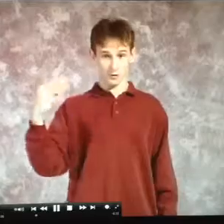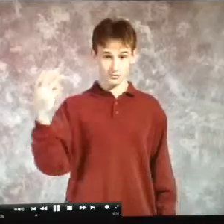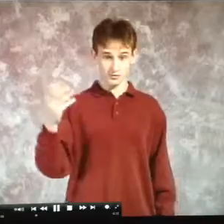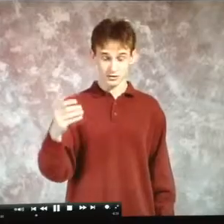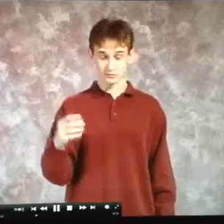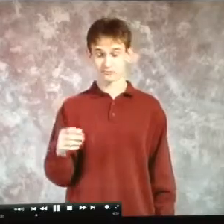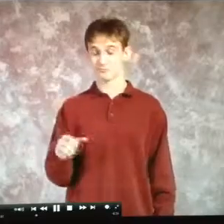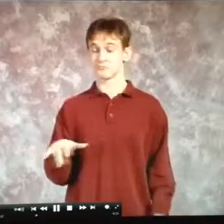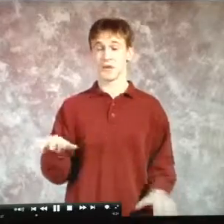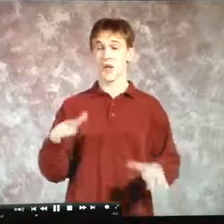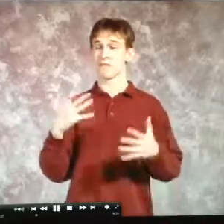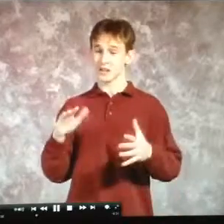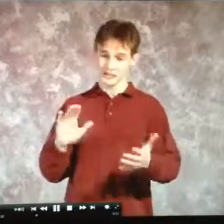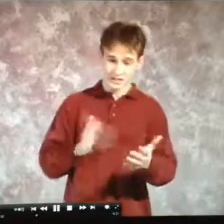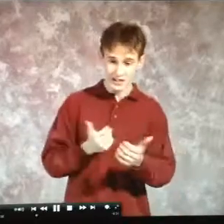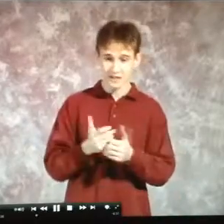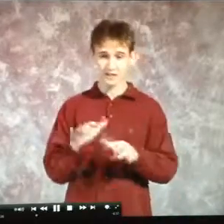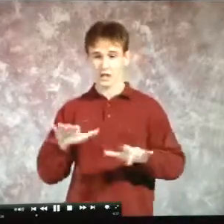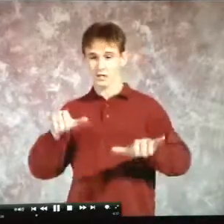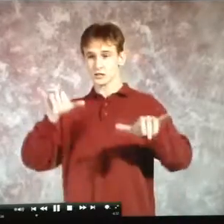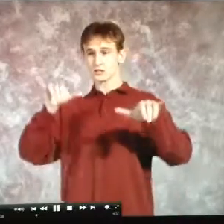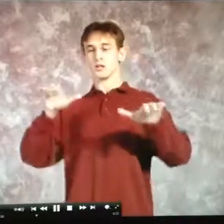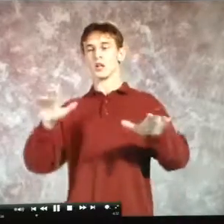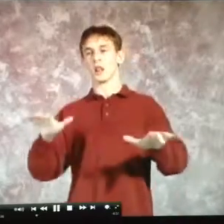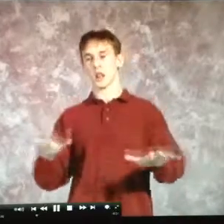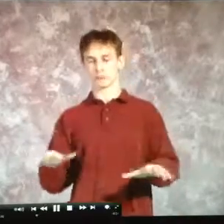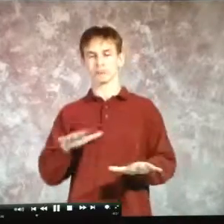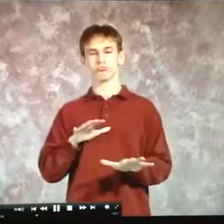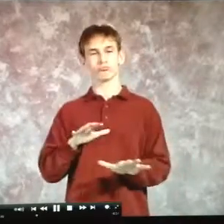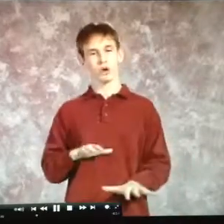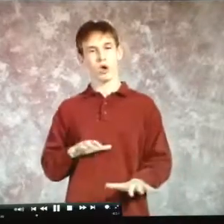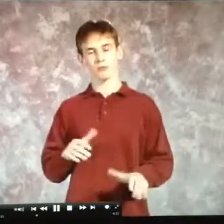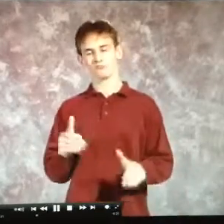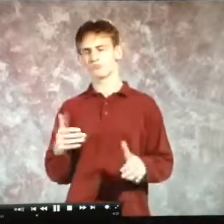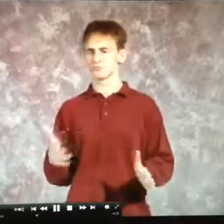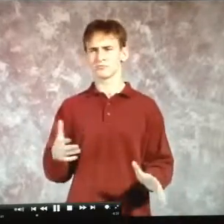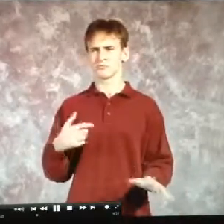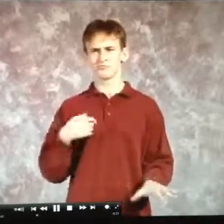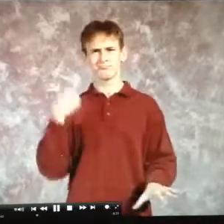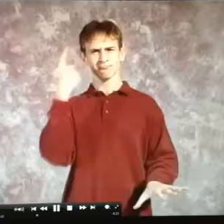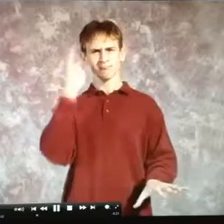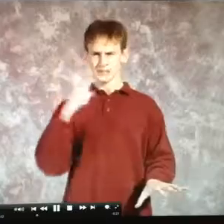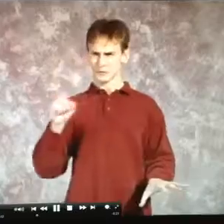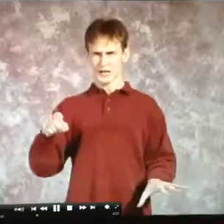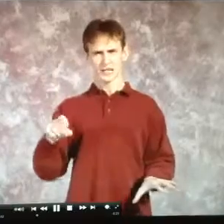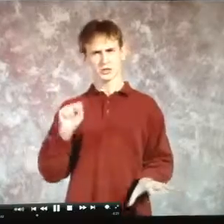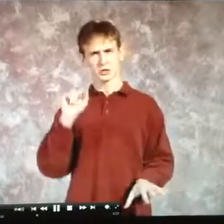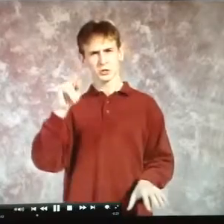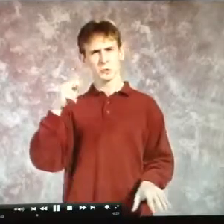The next place we went to was Seattle, Washington. Wasn't really a challenge there. It was really nice. We just kind of got to